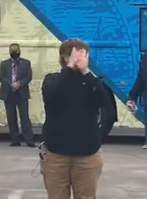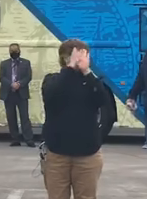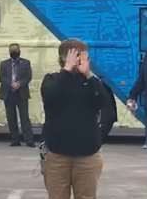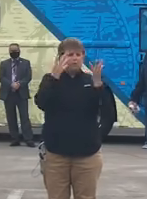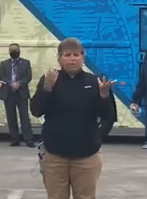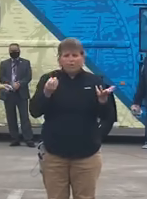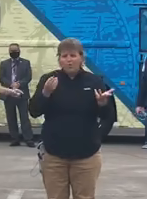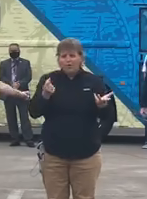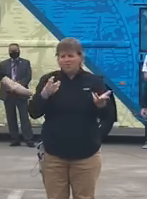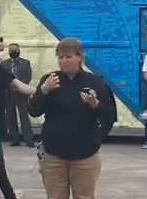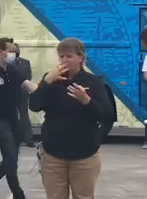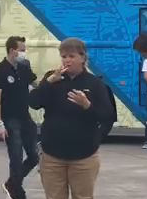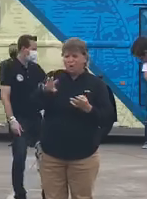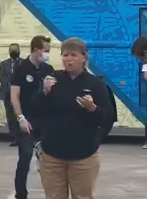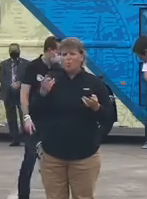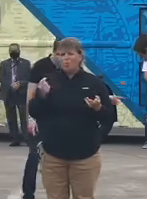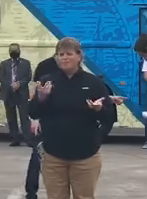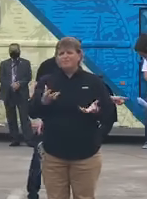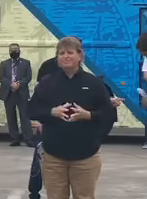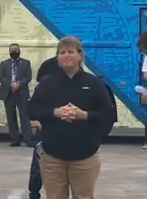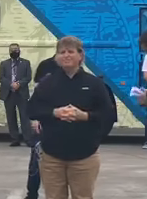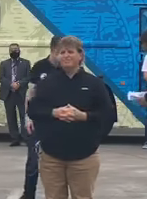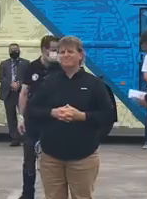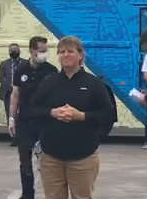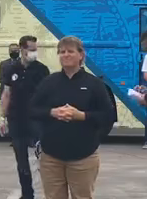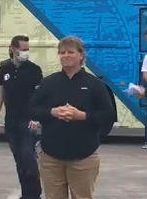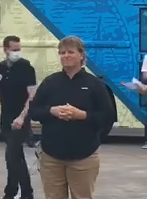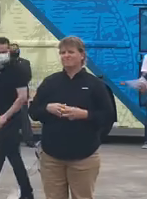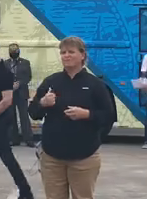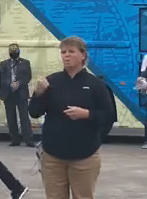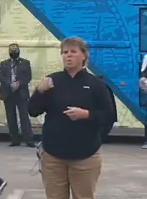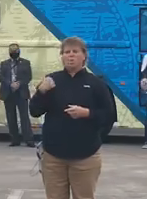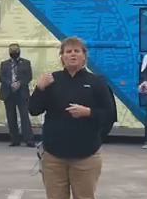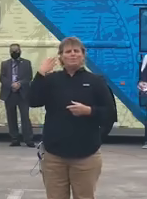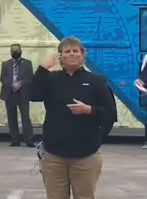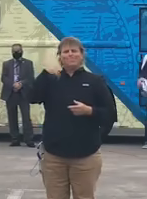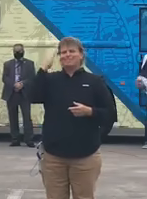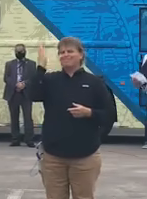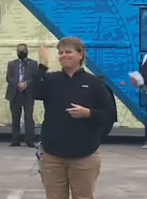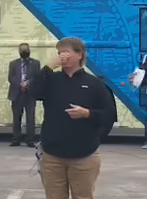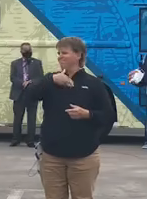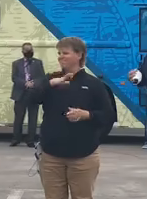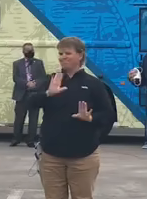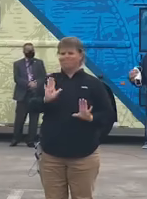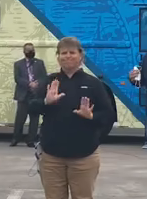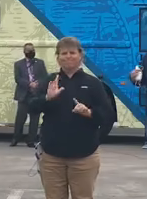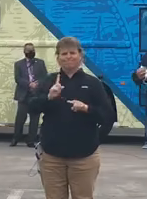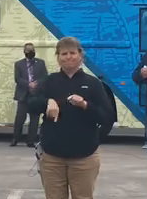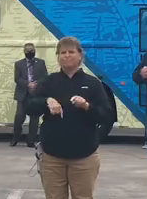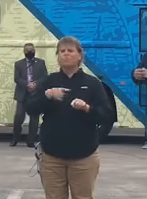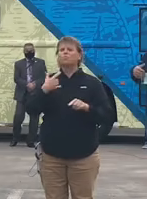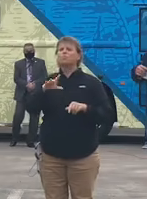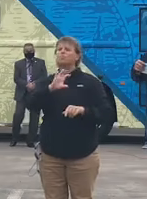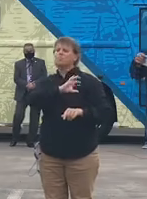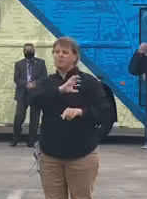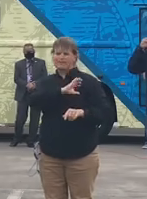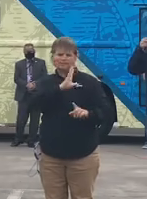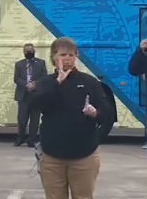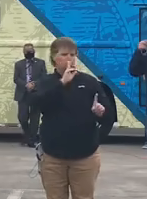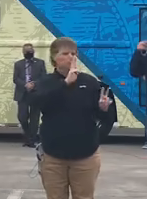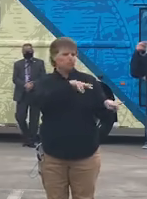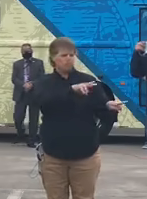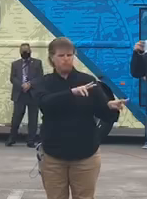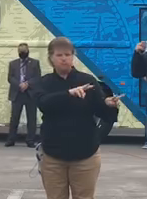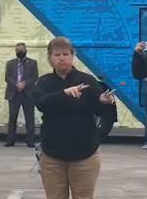No, we don't look the other way. And so Miami-Dade Police goes out and does over 1,000 inspections a day. Our inspectors go out and do